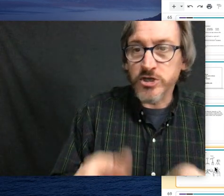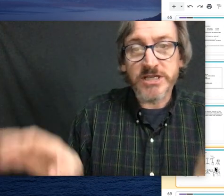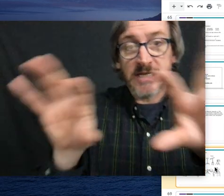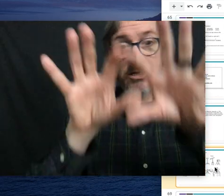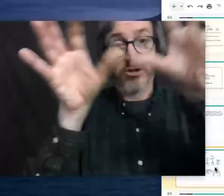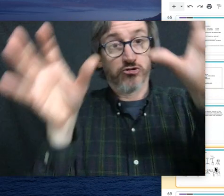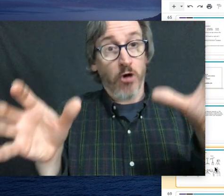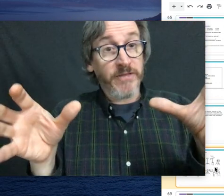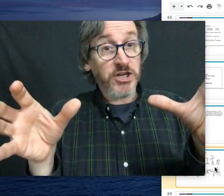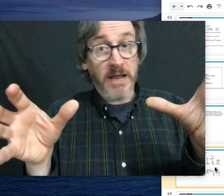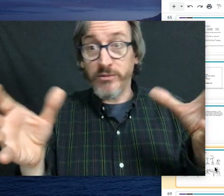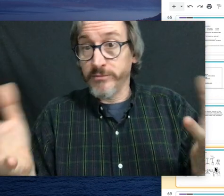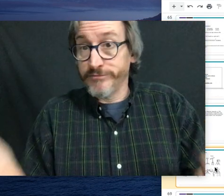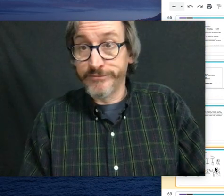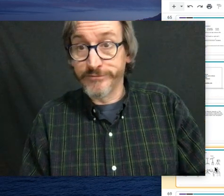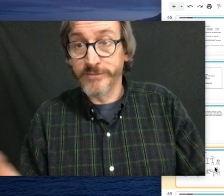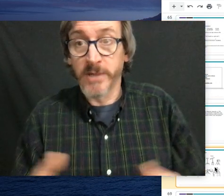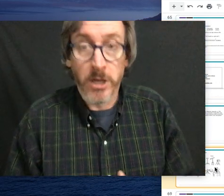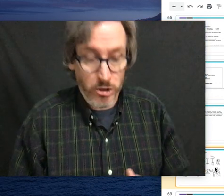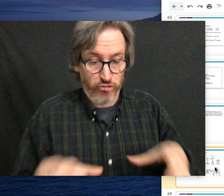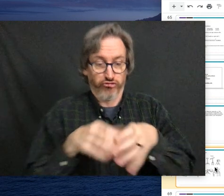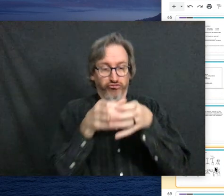So just draw the shape.